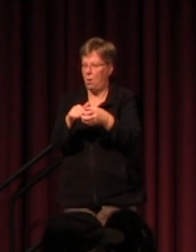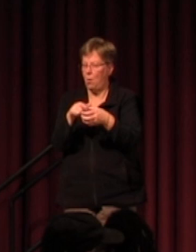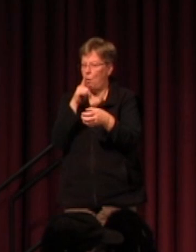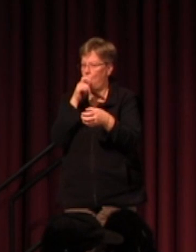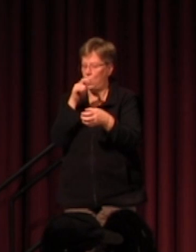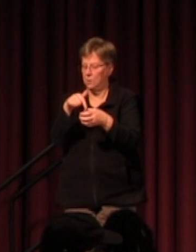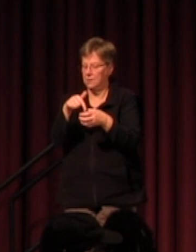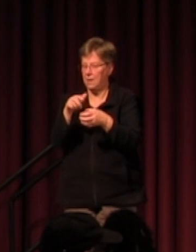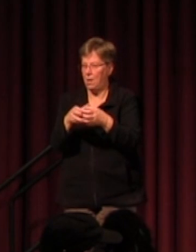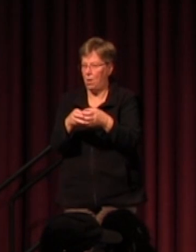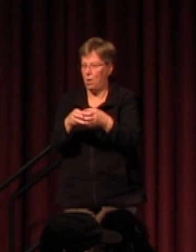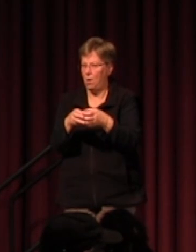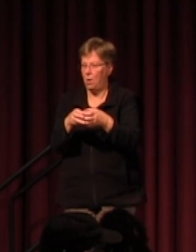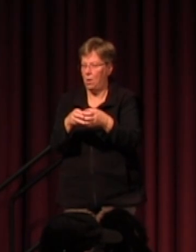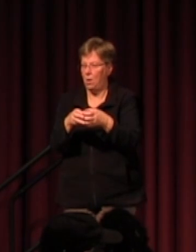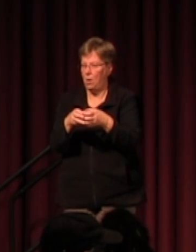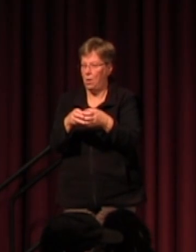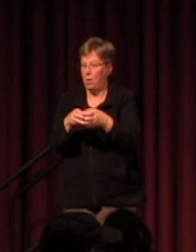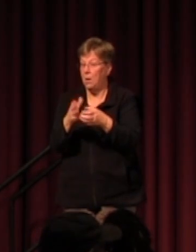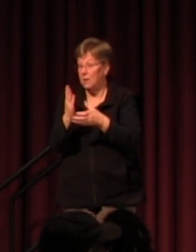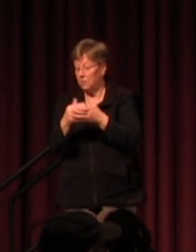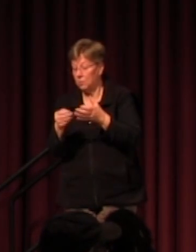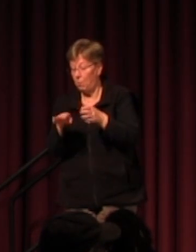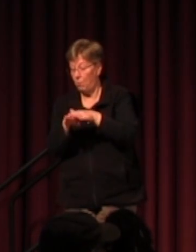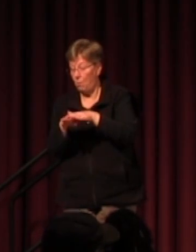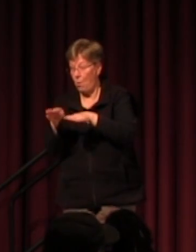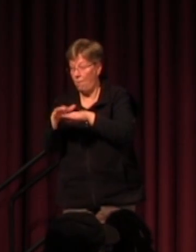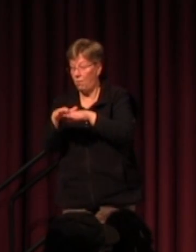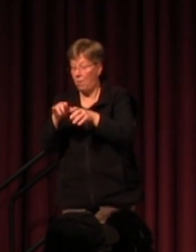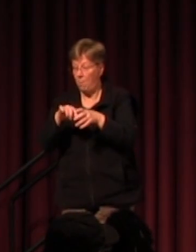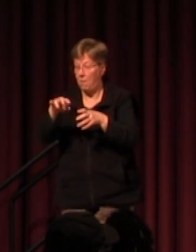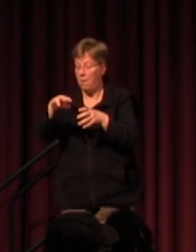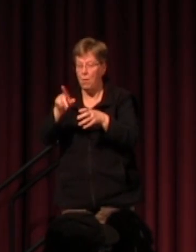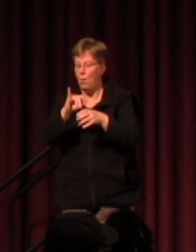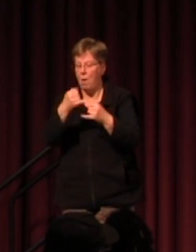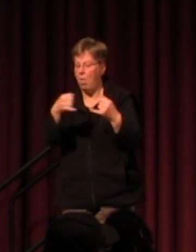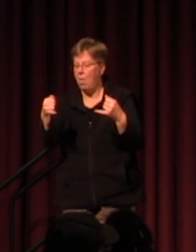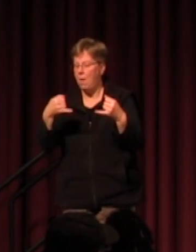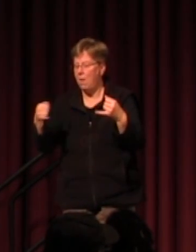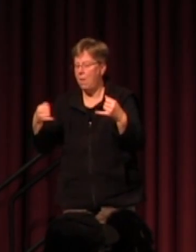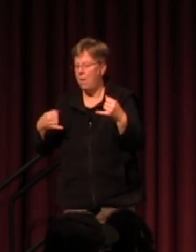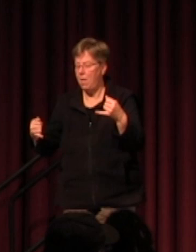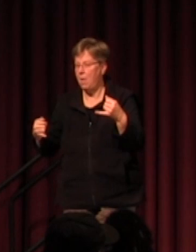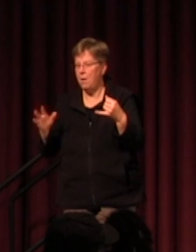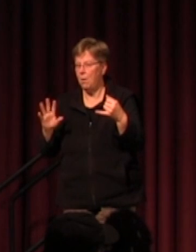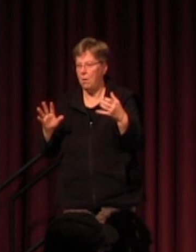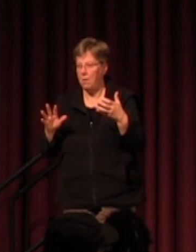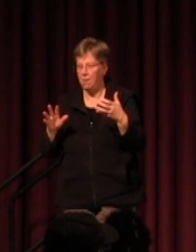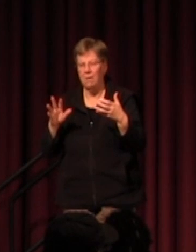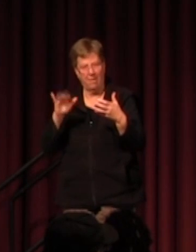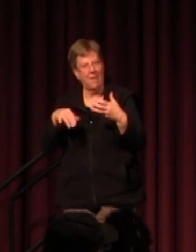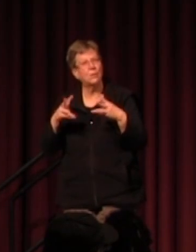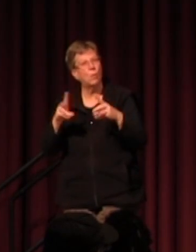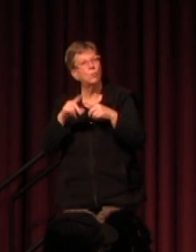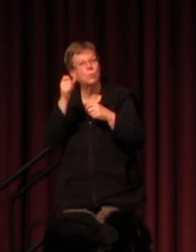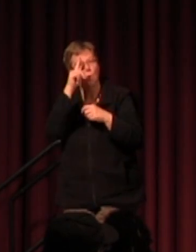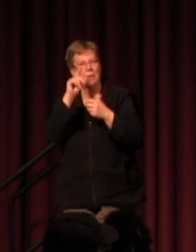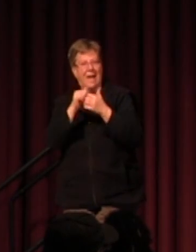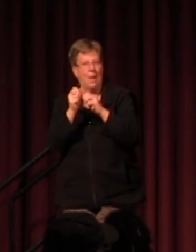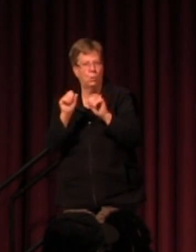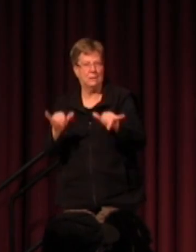system? Where is there overlap in those two things? Where are the margins? It's a way of understanding the way systems